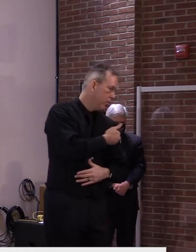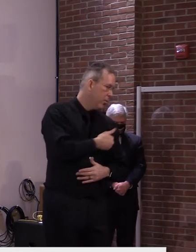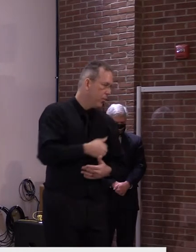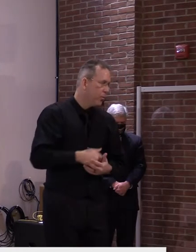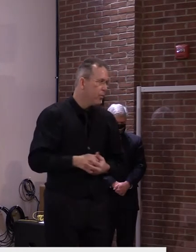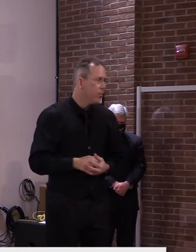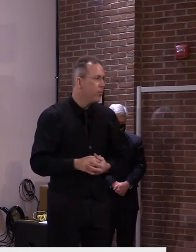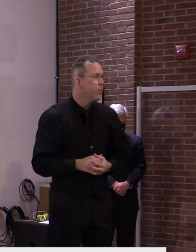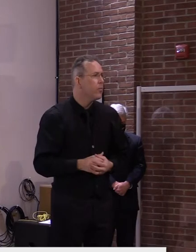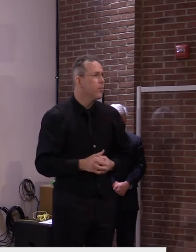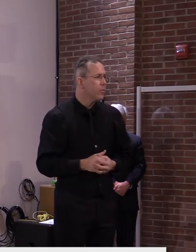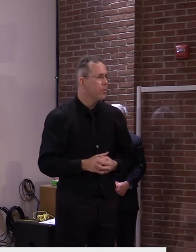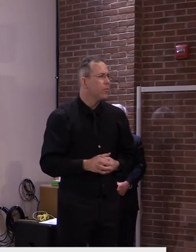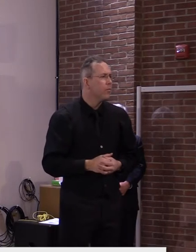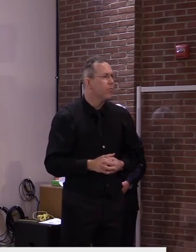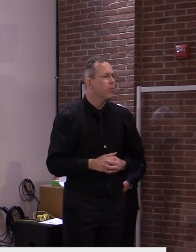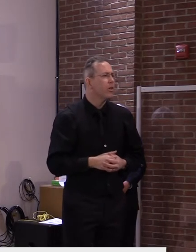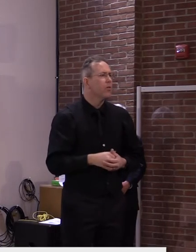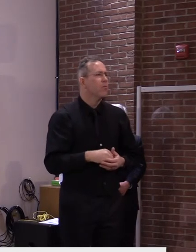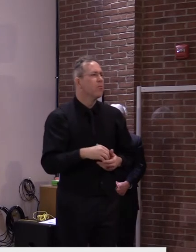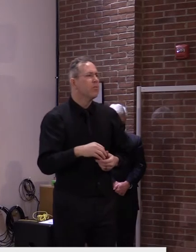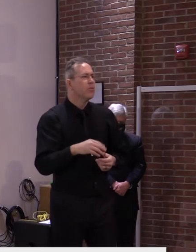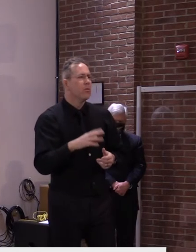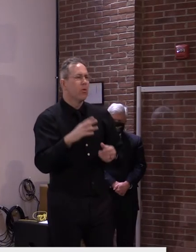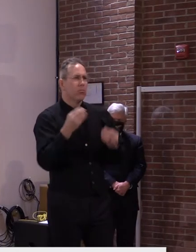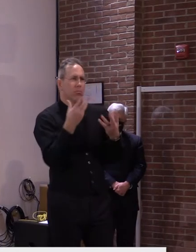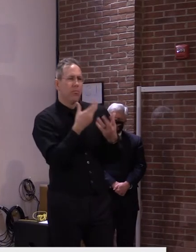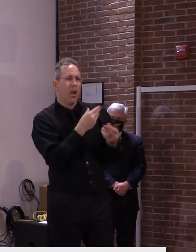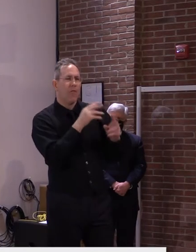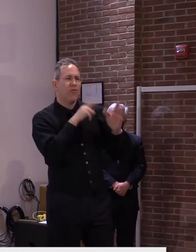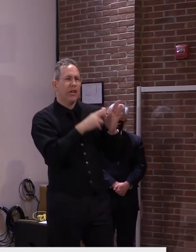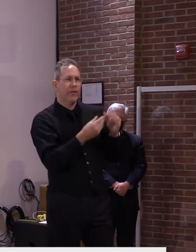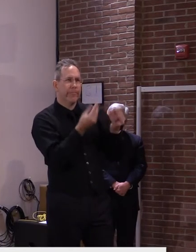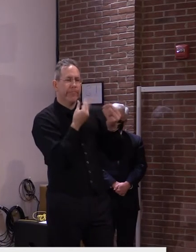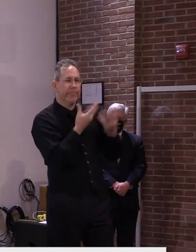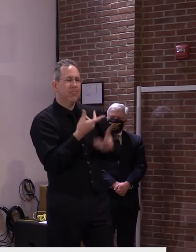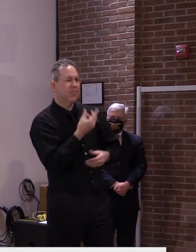emails asking me to give thanks to you guys.